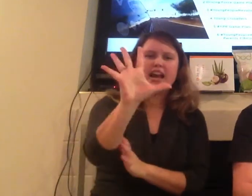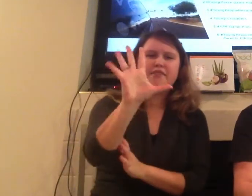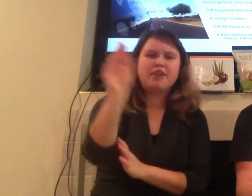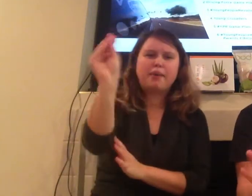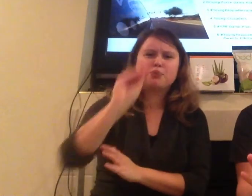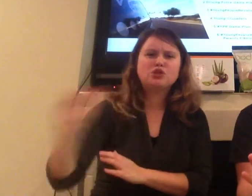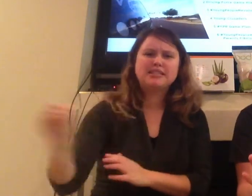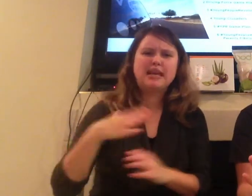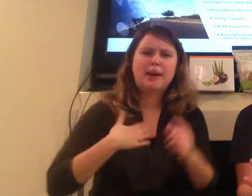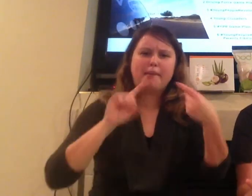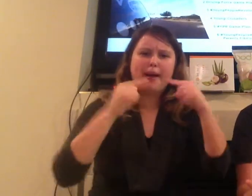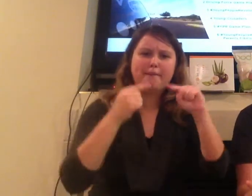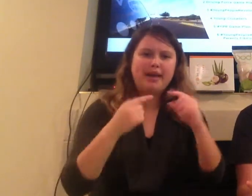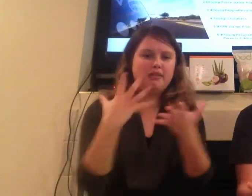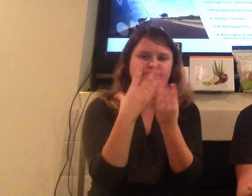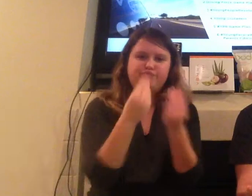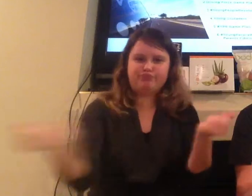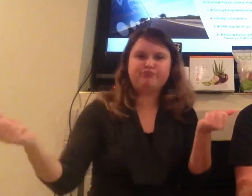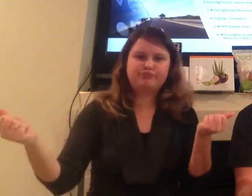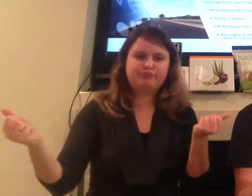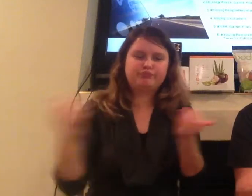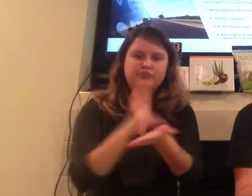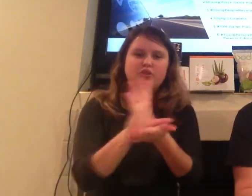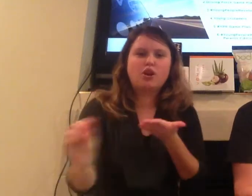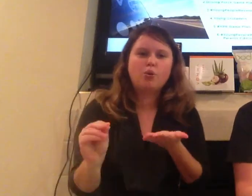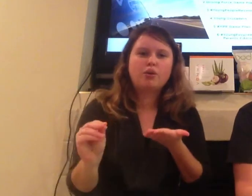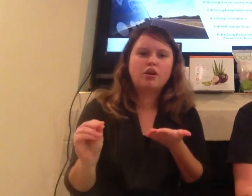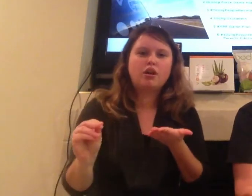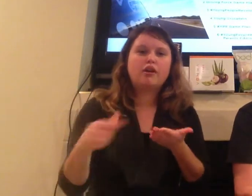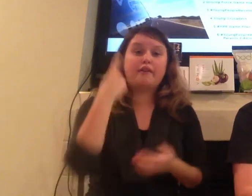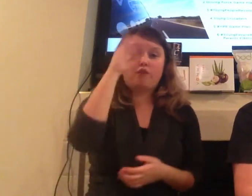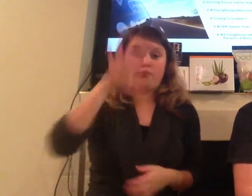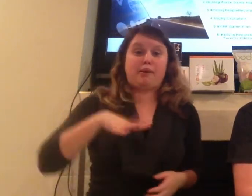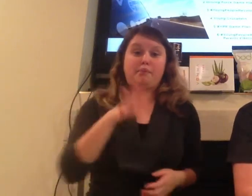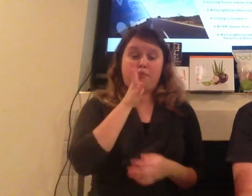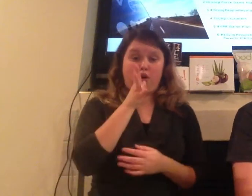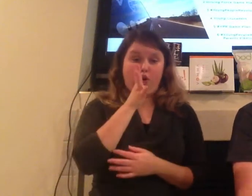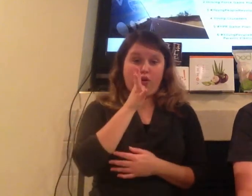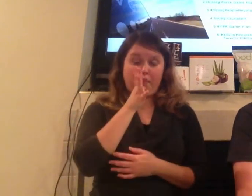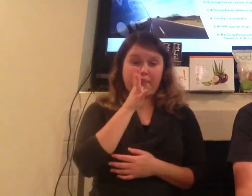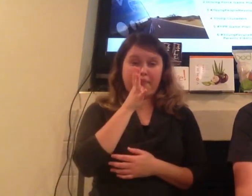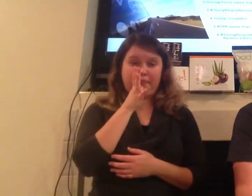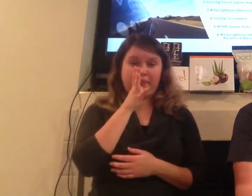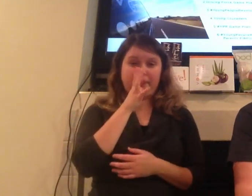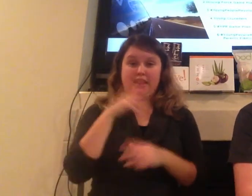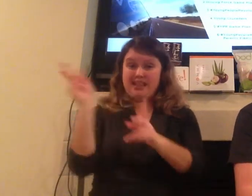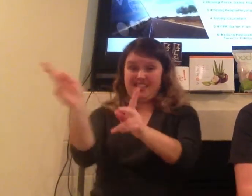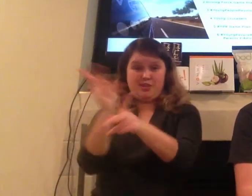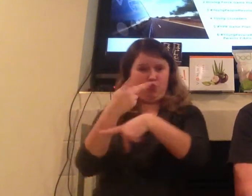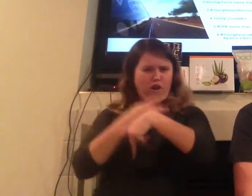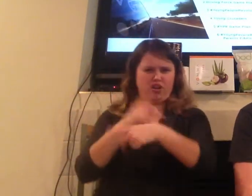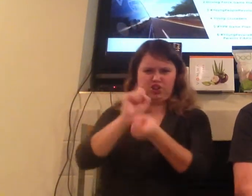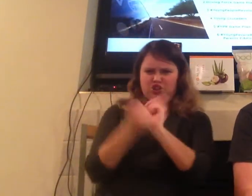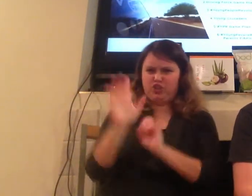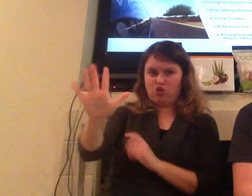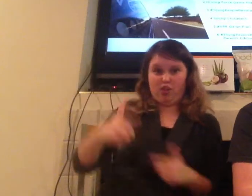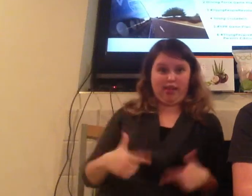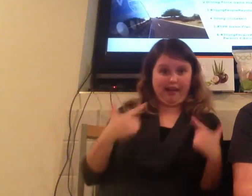pain had disappeared at that point. And for my mom, guys, this product changed her life. In that first